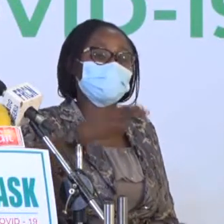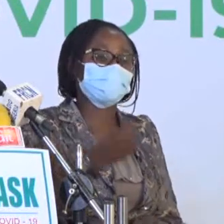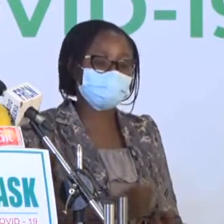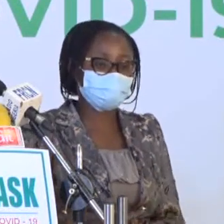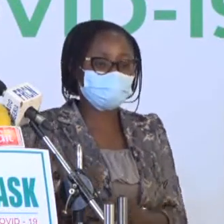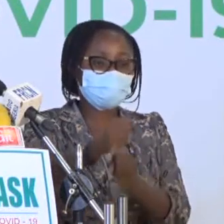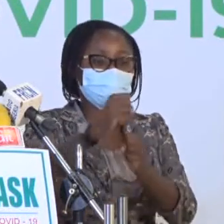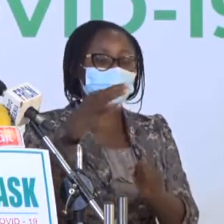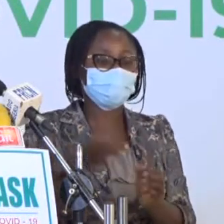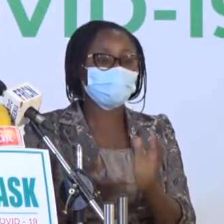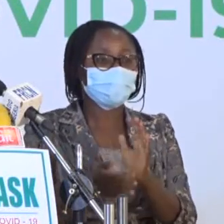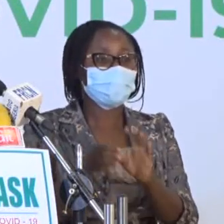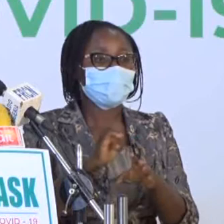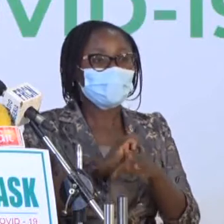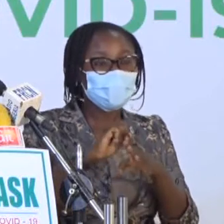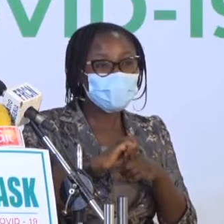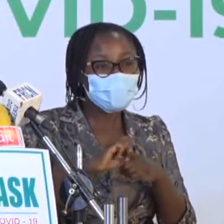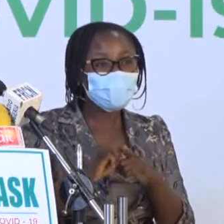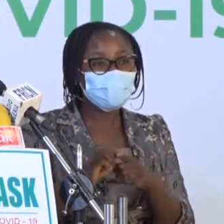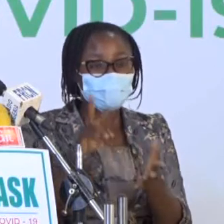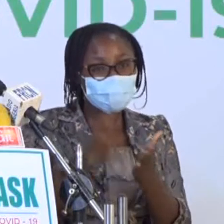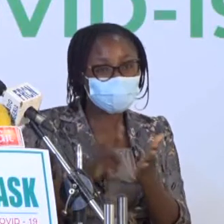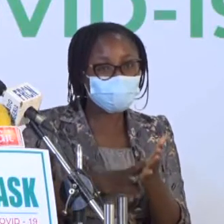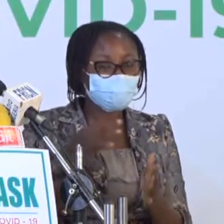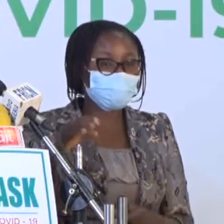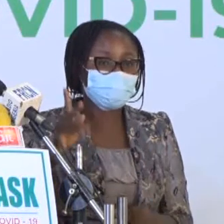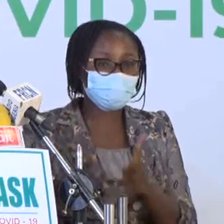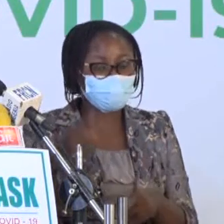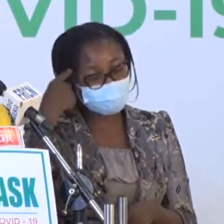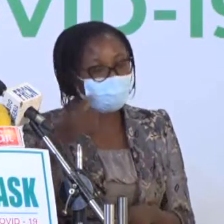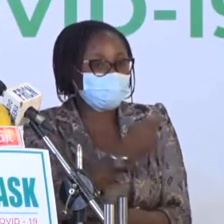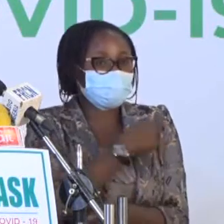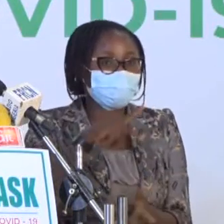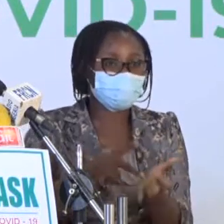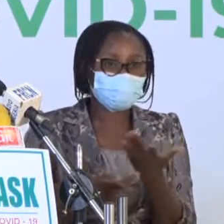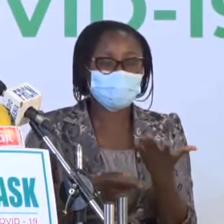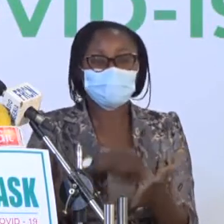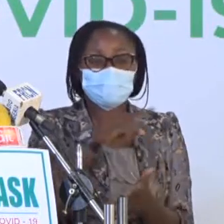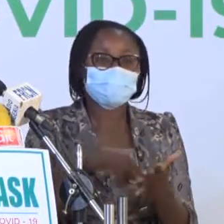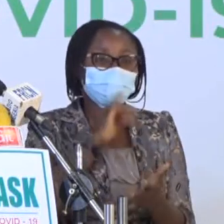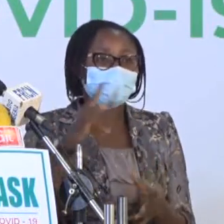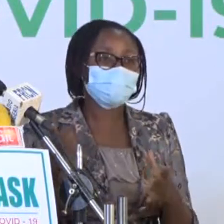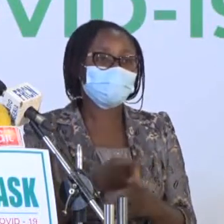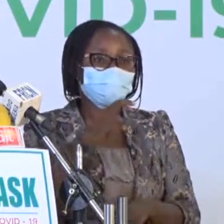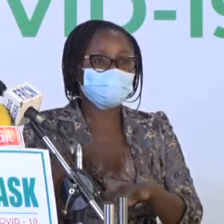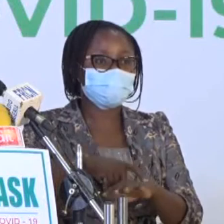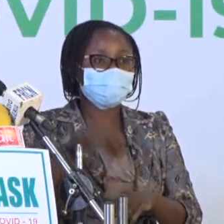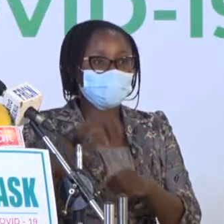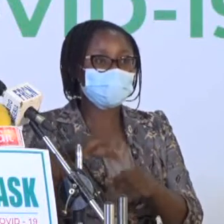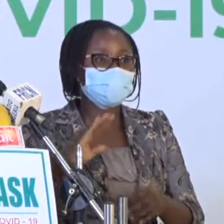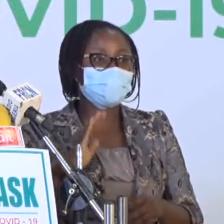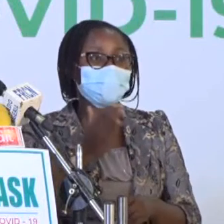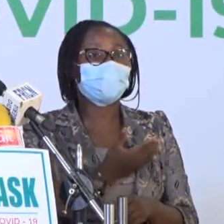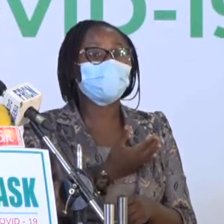of electronic registration of our citizens for the vaccination program. This is the first time in our